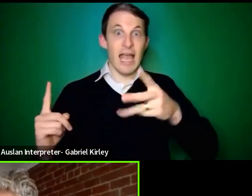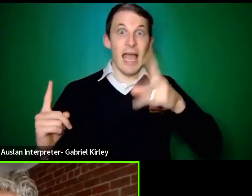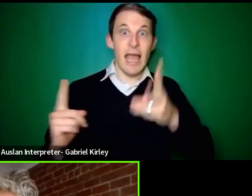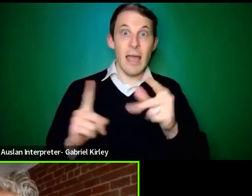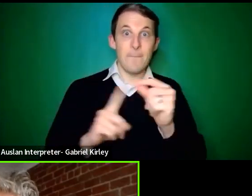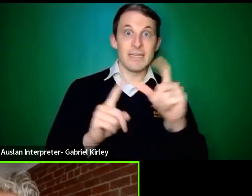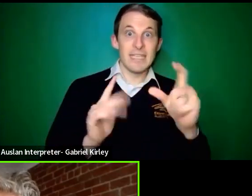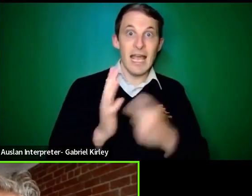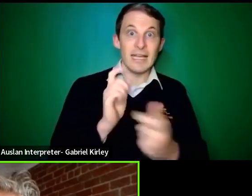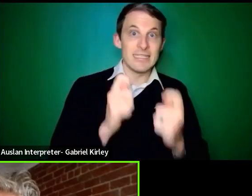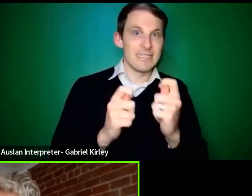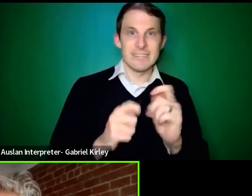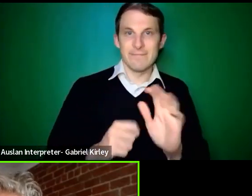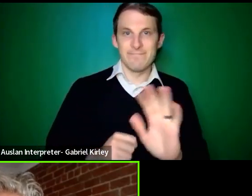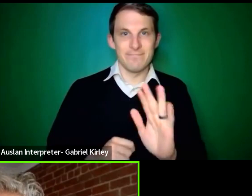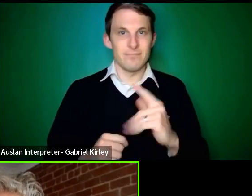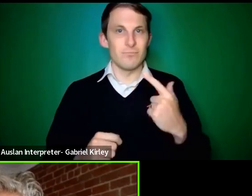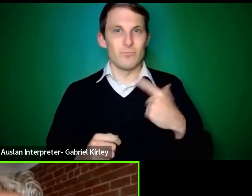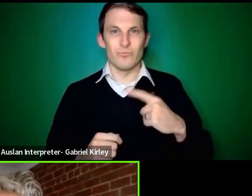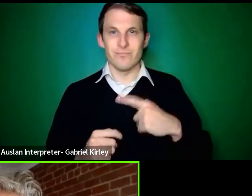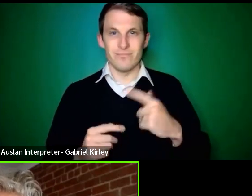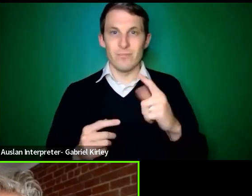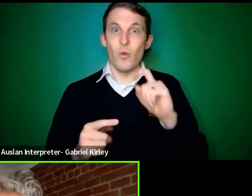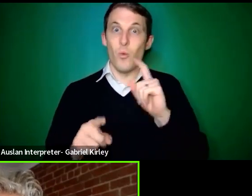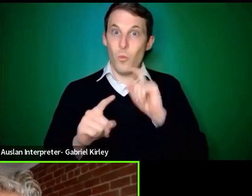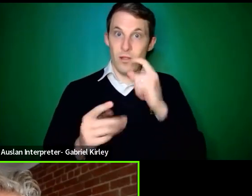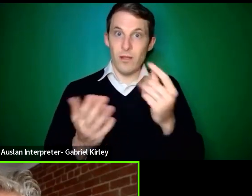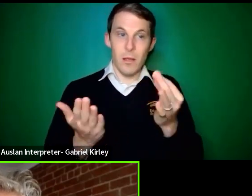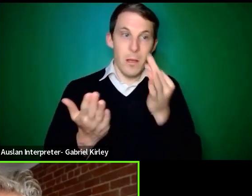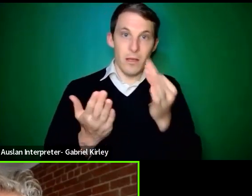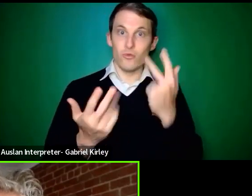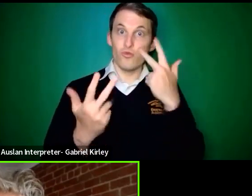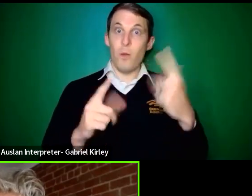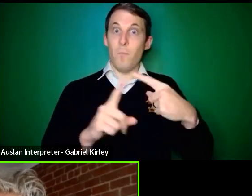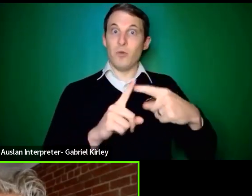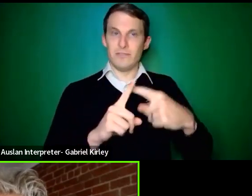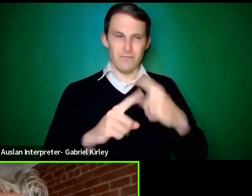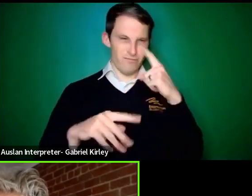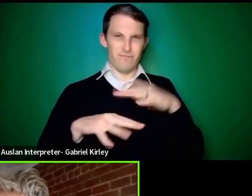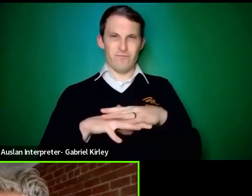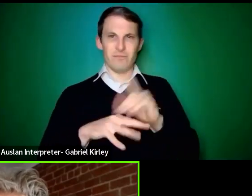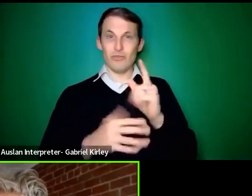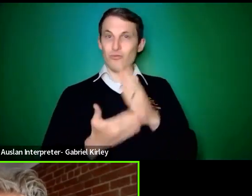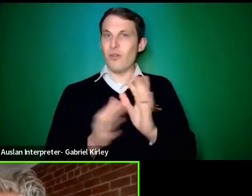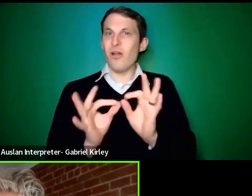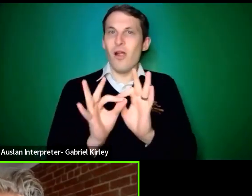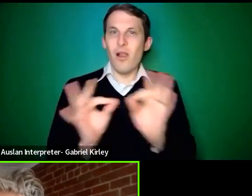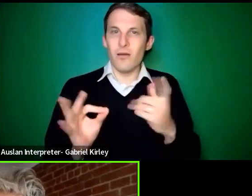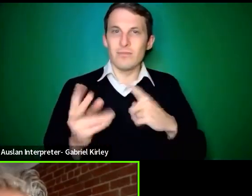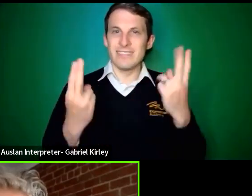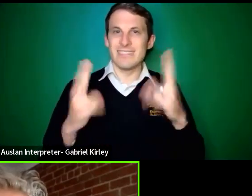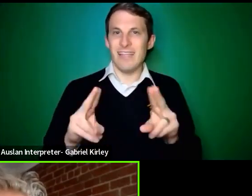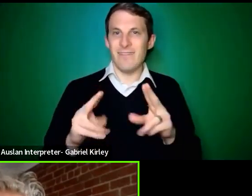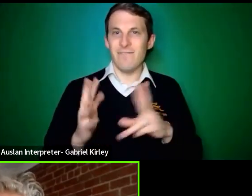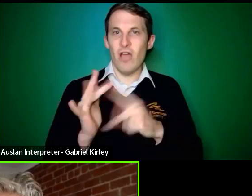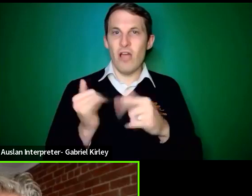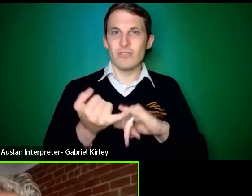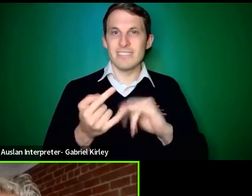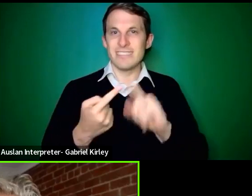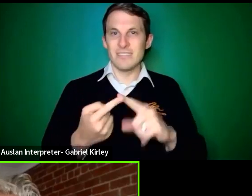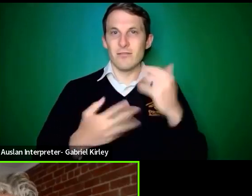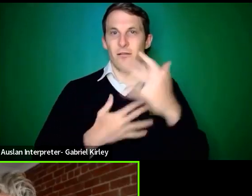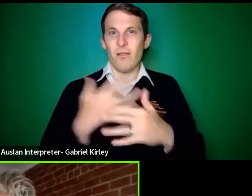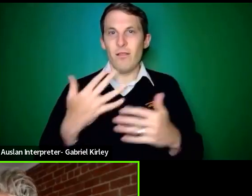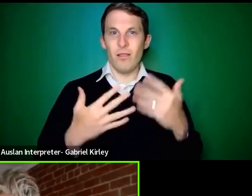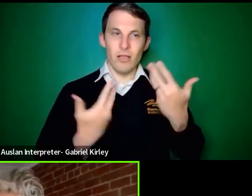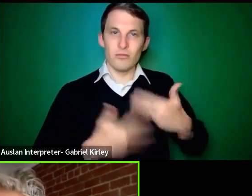because invariably for many people, they may become positive, and that's confusing. So in the first instance, yes, you could keep